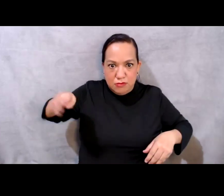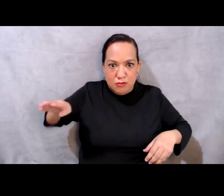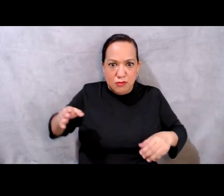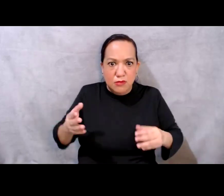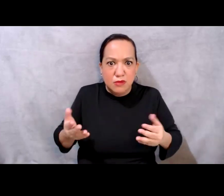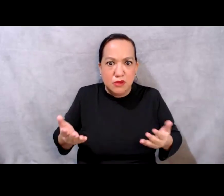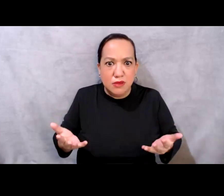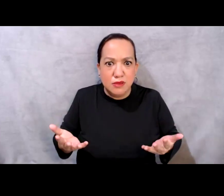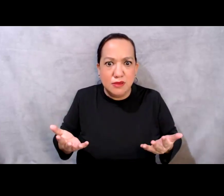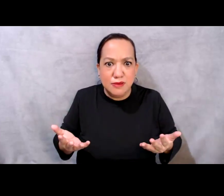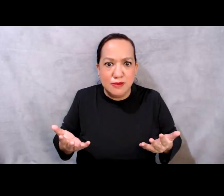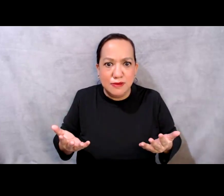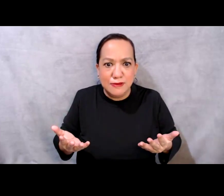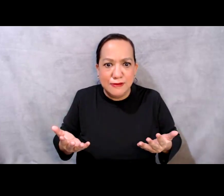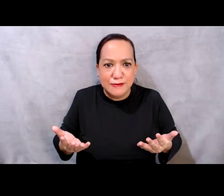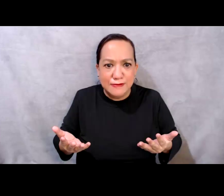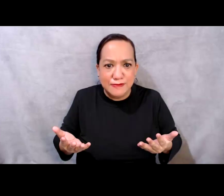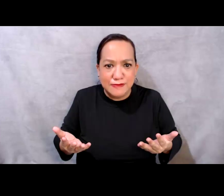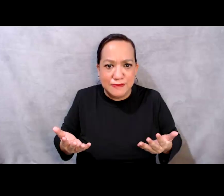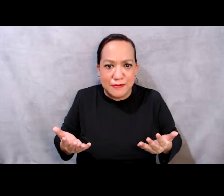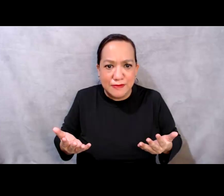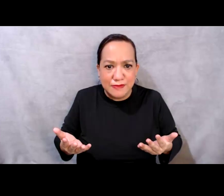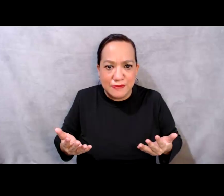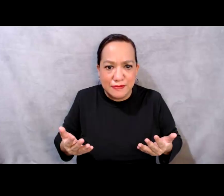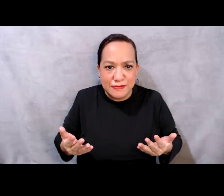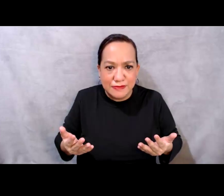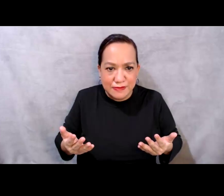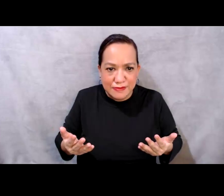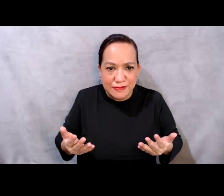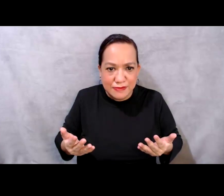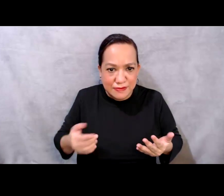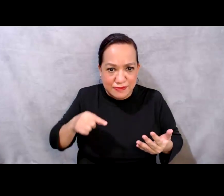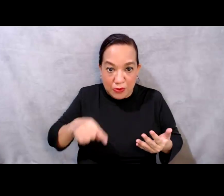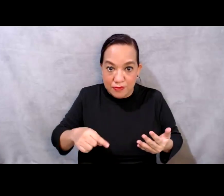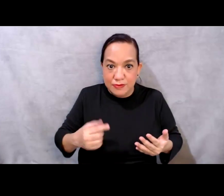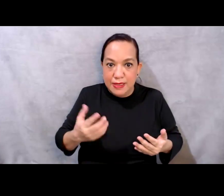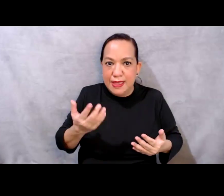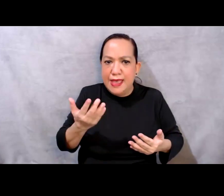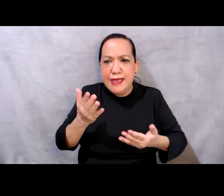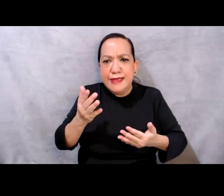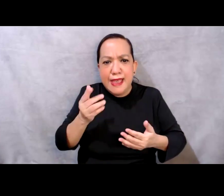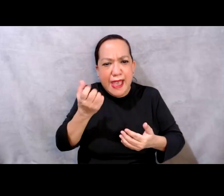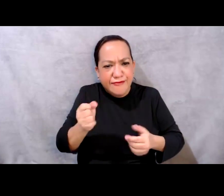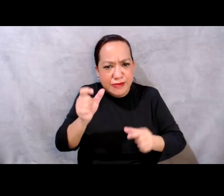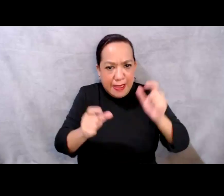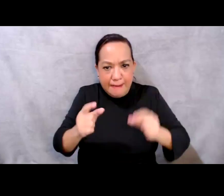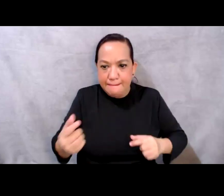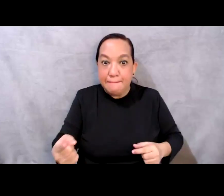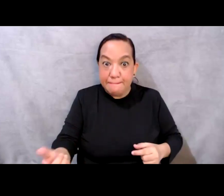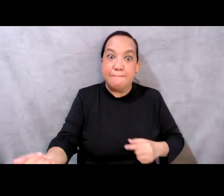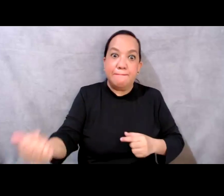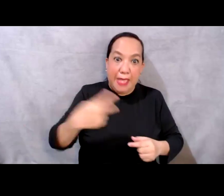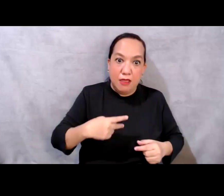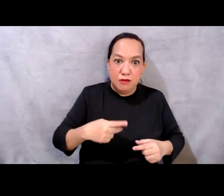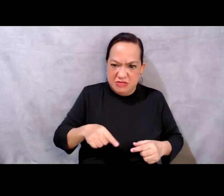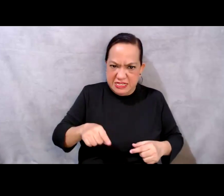by the contractor saying, what the hell are you doing? Take all of this away. Who has given you the permission to re-establish the shop? She begged them. She said, when